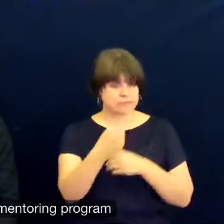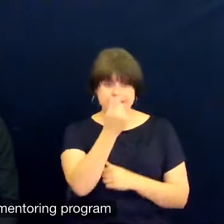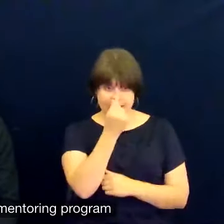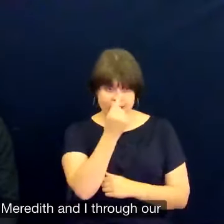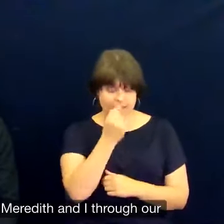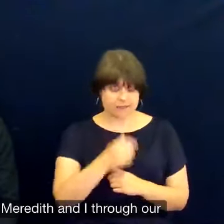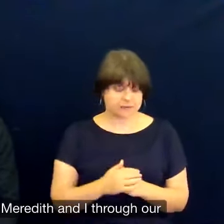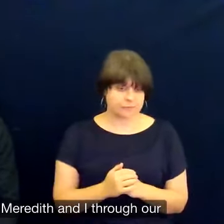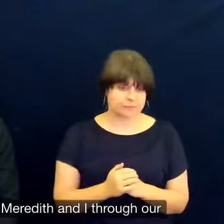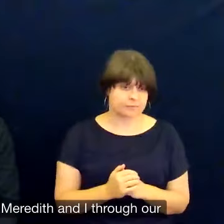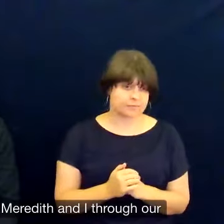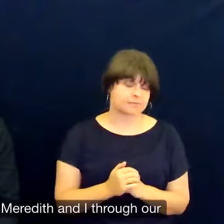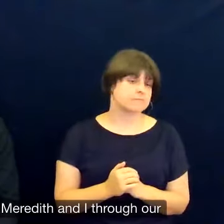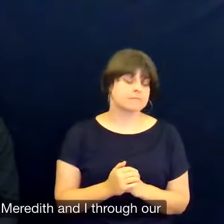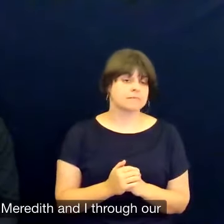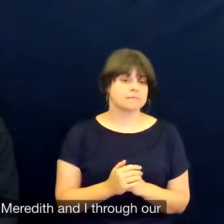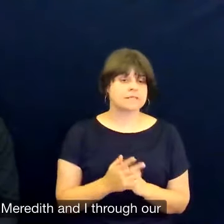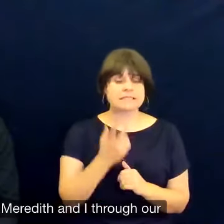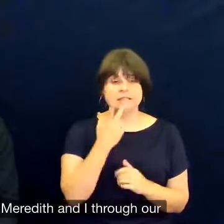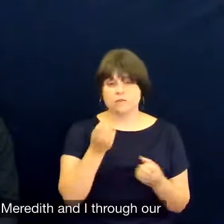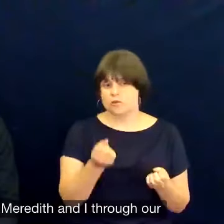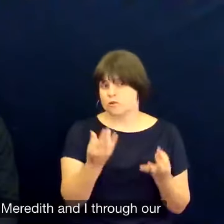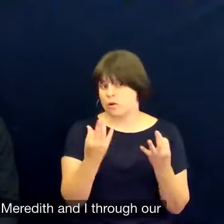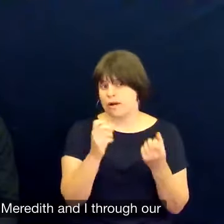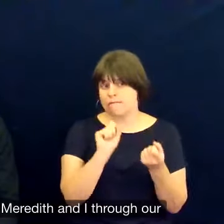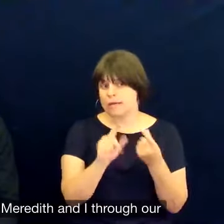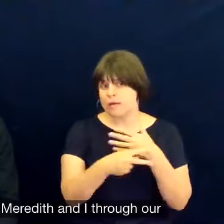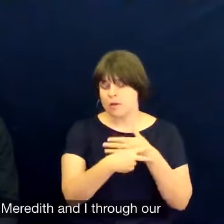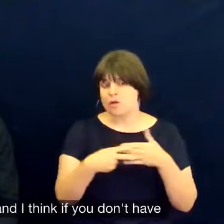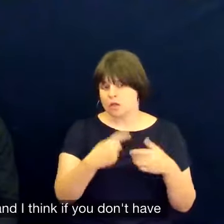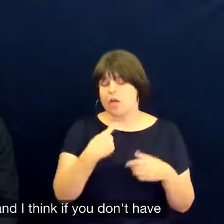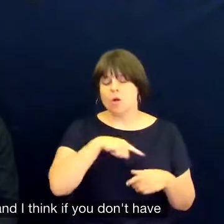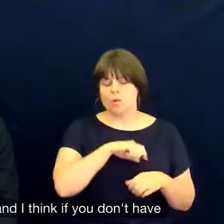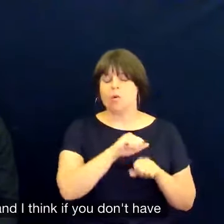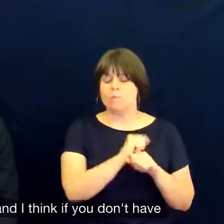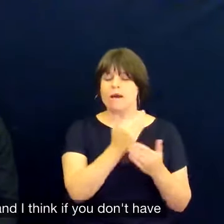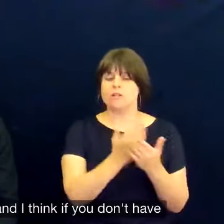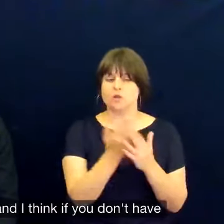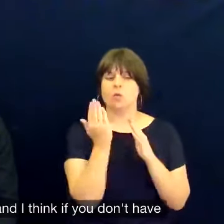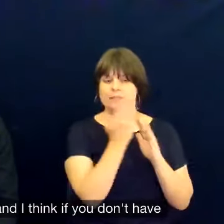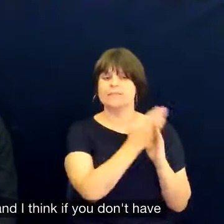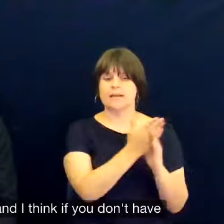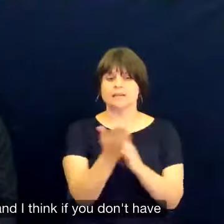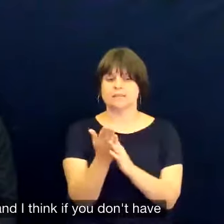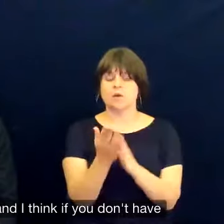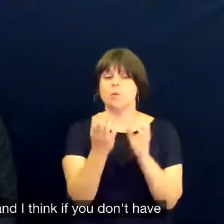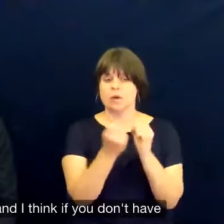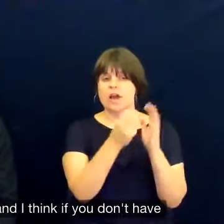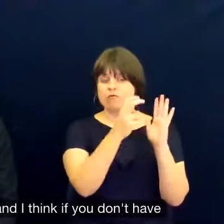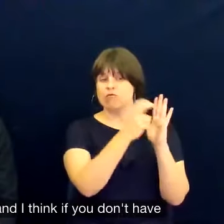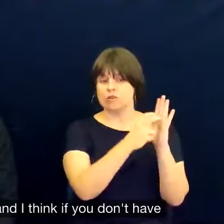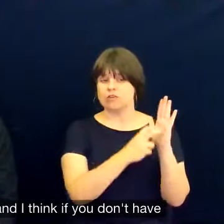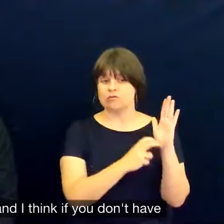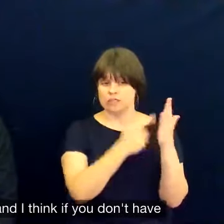I think if you don't have them, we'll make sure we'll send them out to you. So we have you on the registration